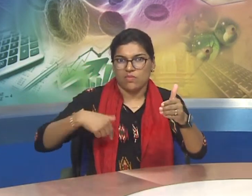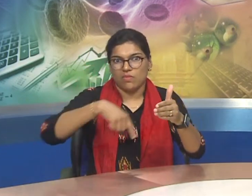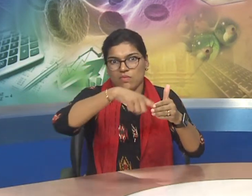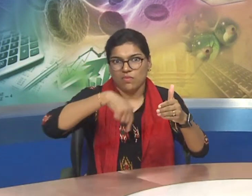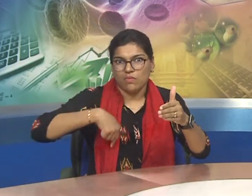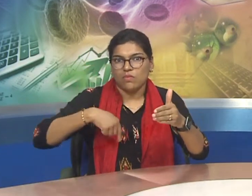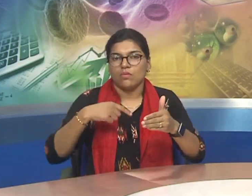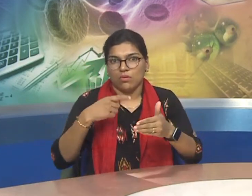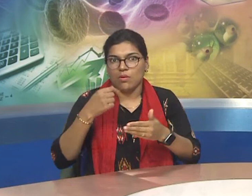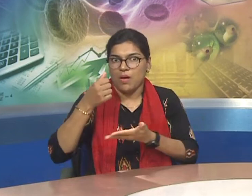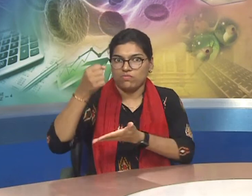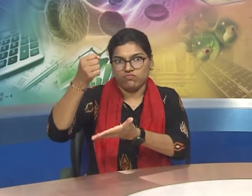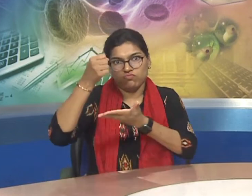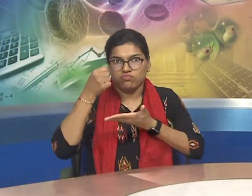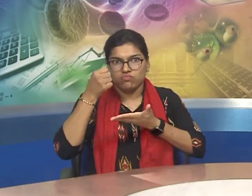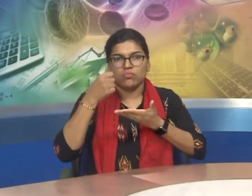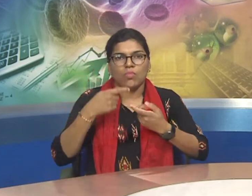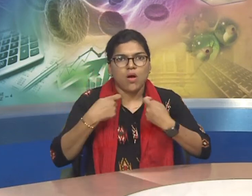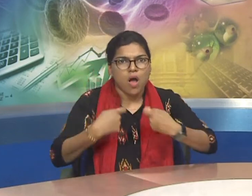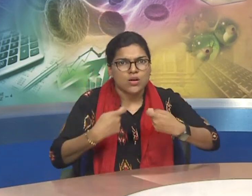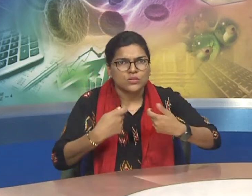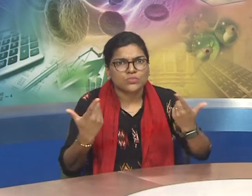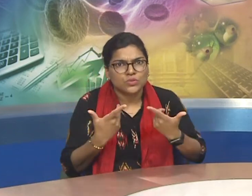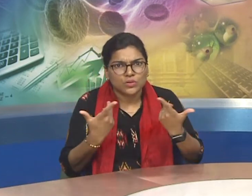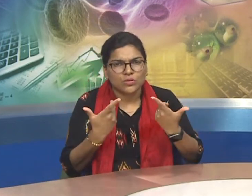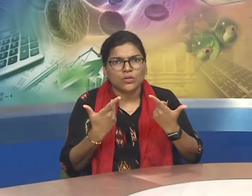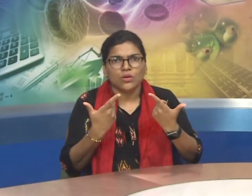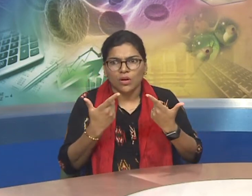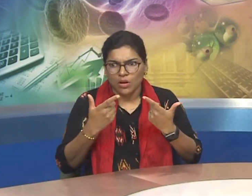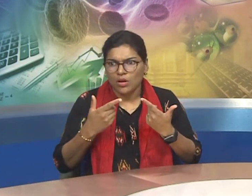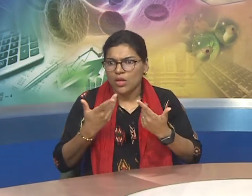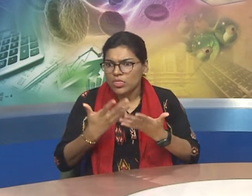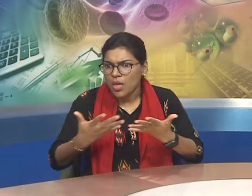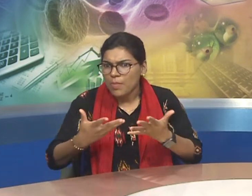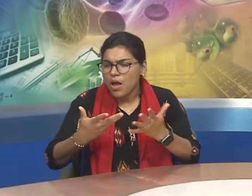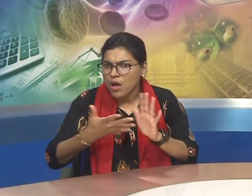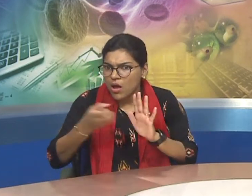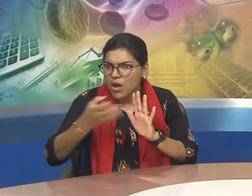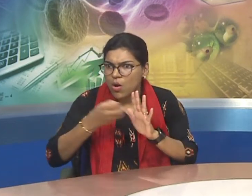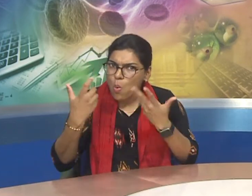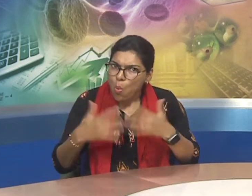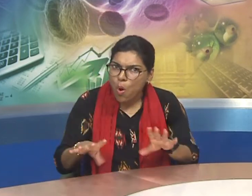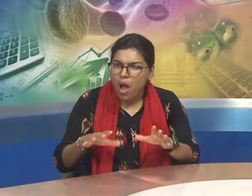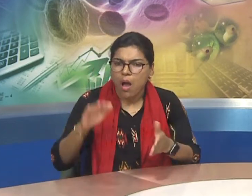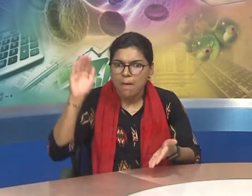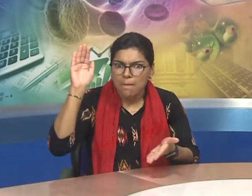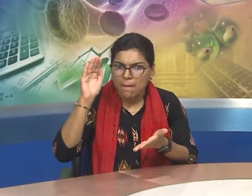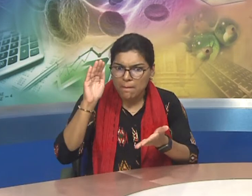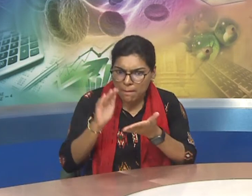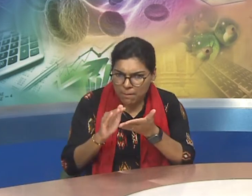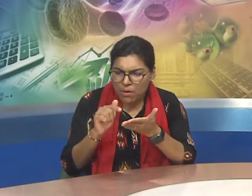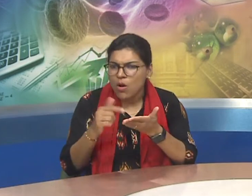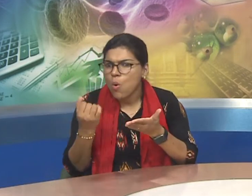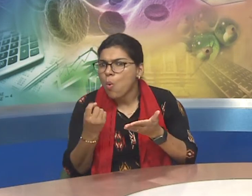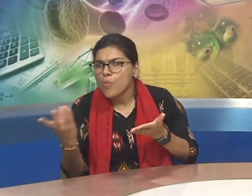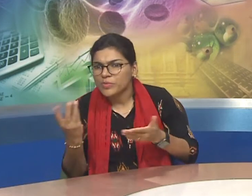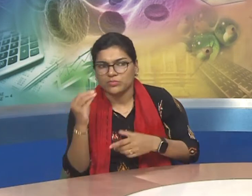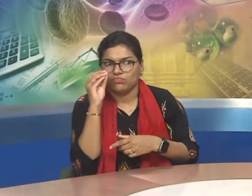cash balance can be also checked accordingly. Next point is use of